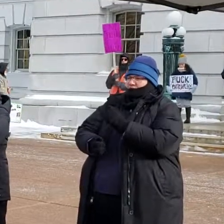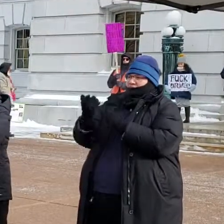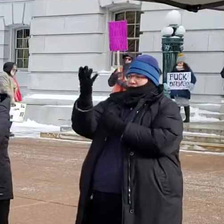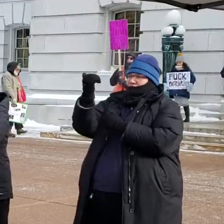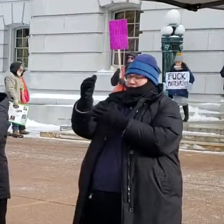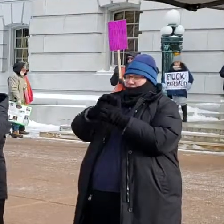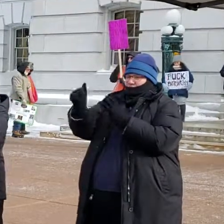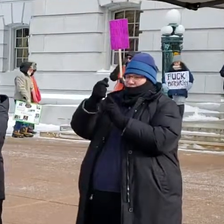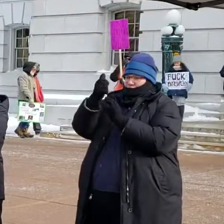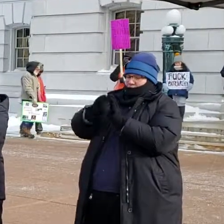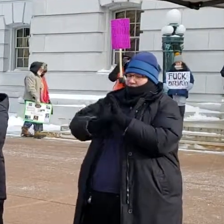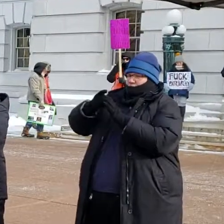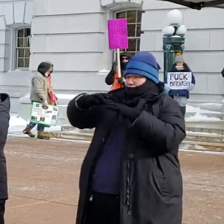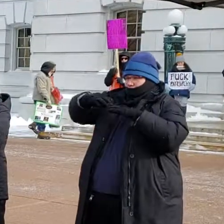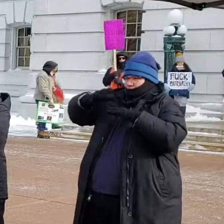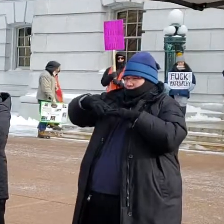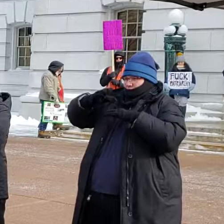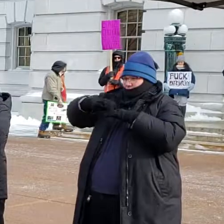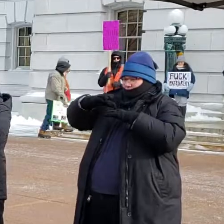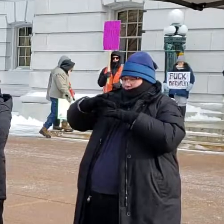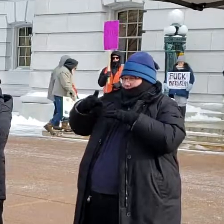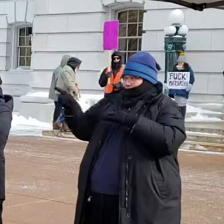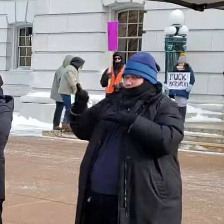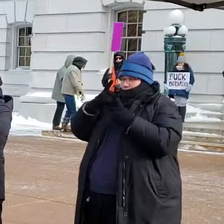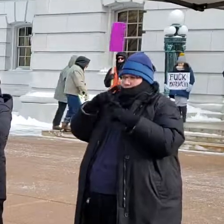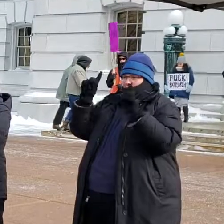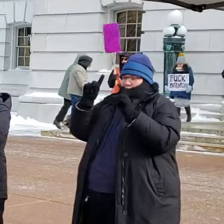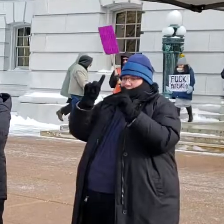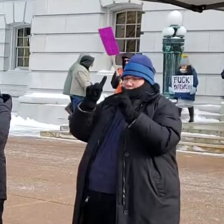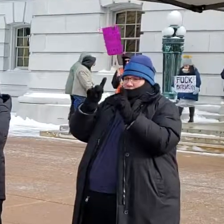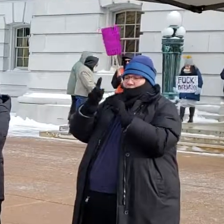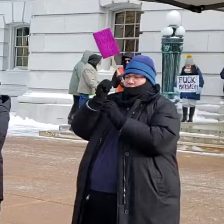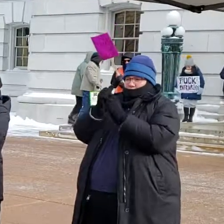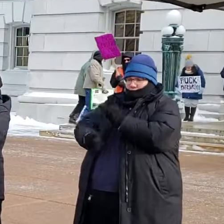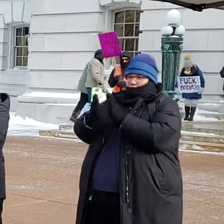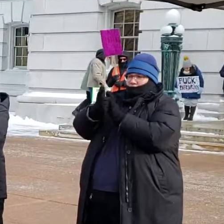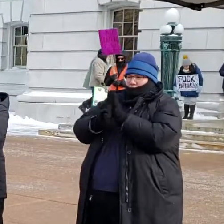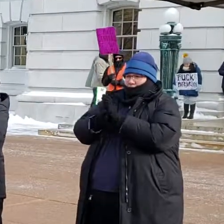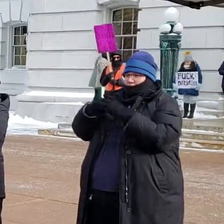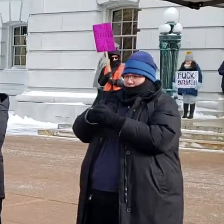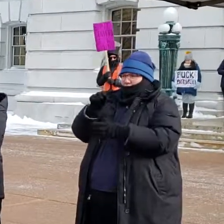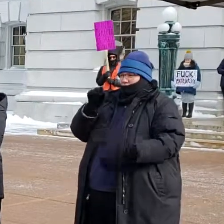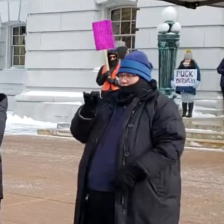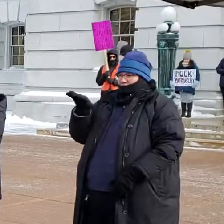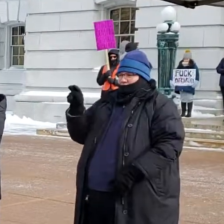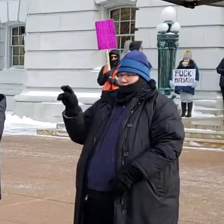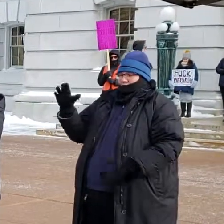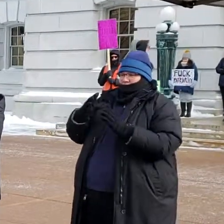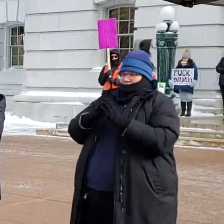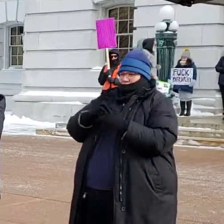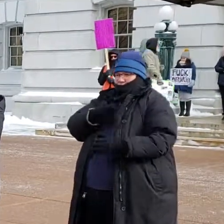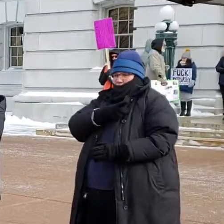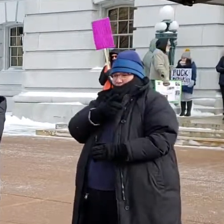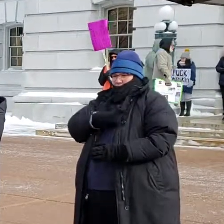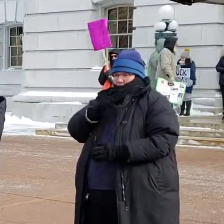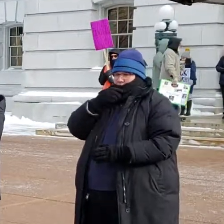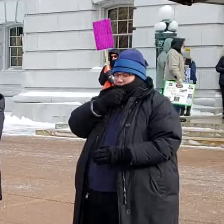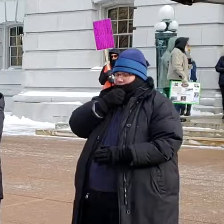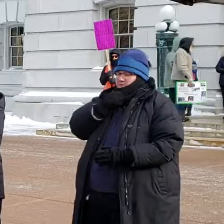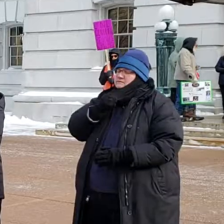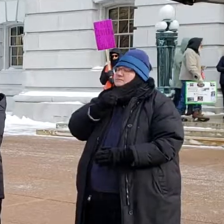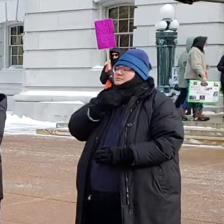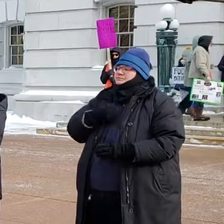The only way to defeat sexism and racism and the power of the billionaire class is to build